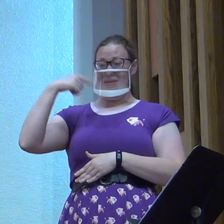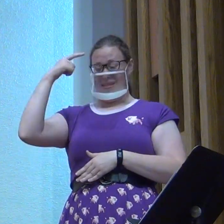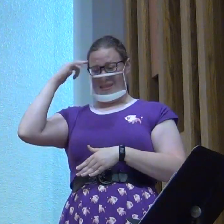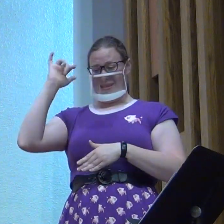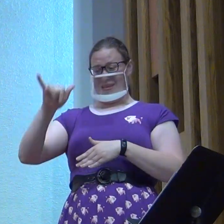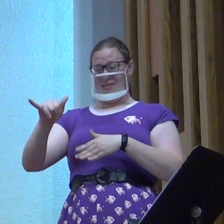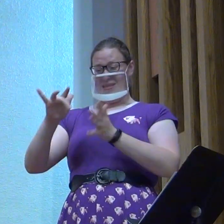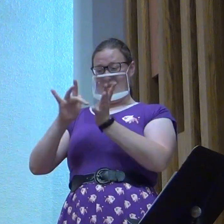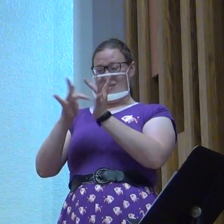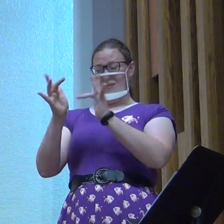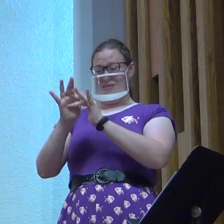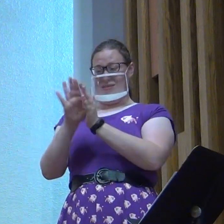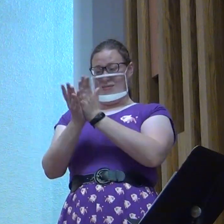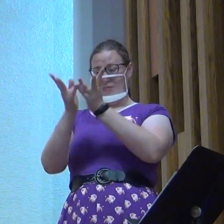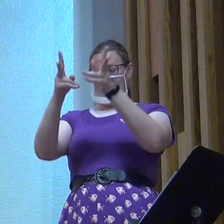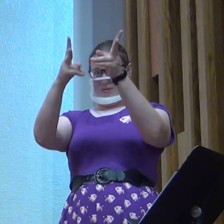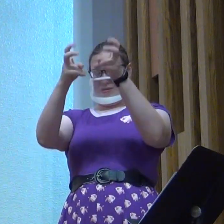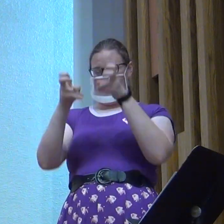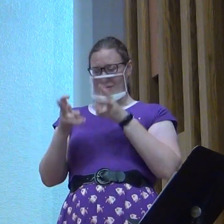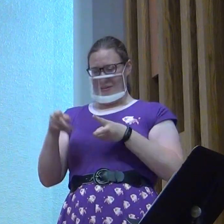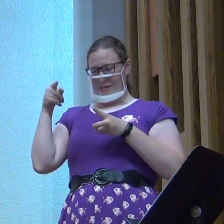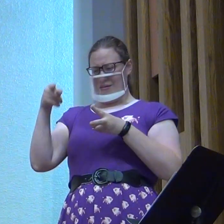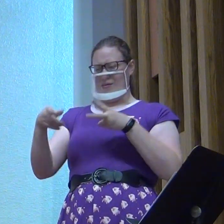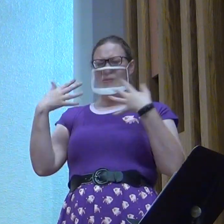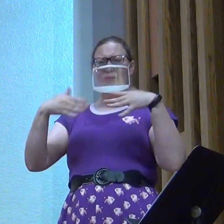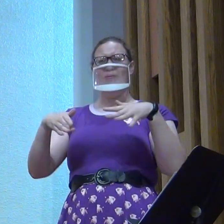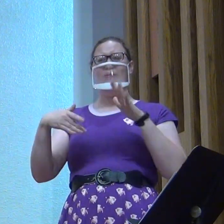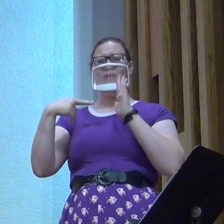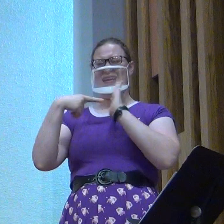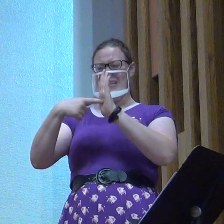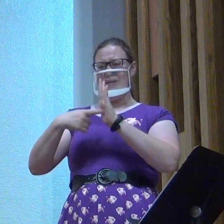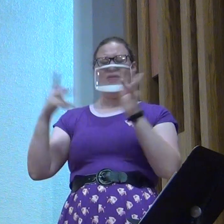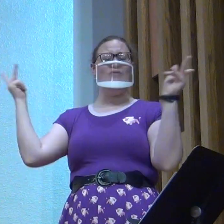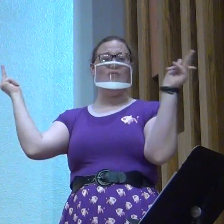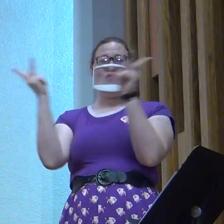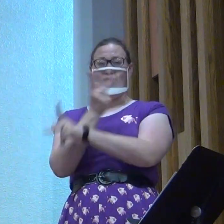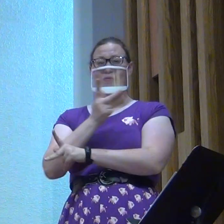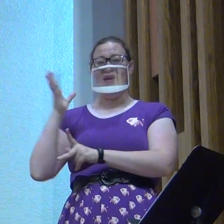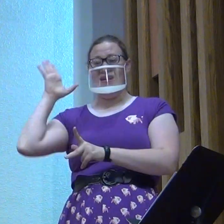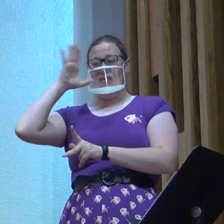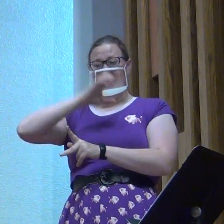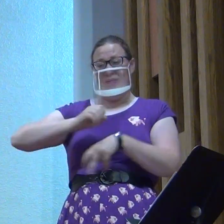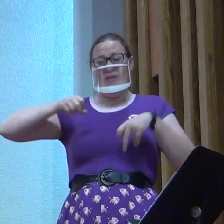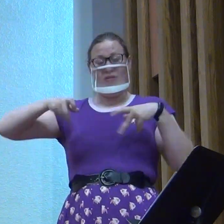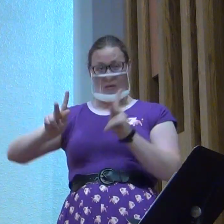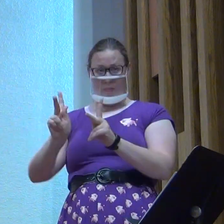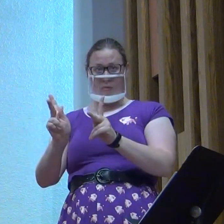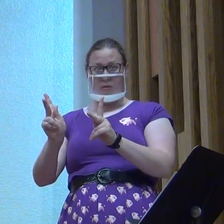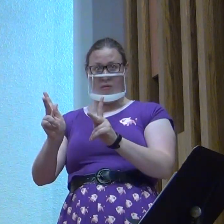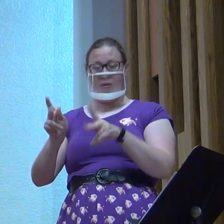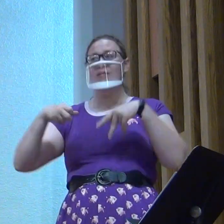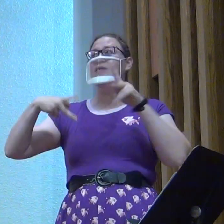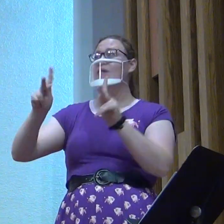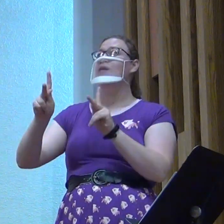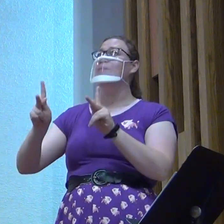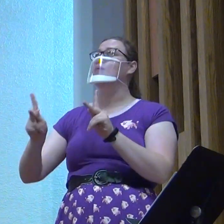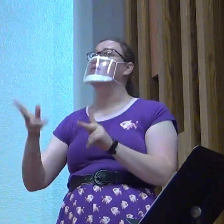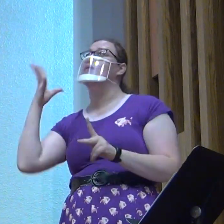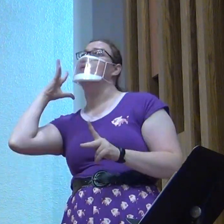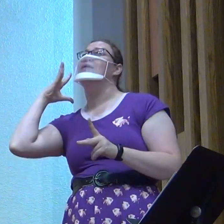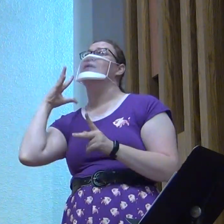worst of all missed opportunities, the opportunity to be